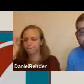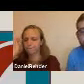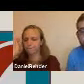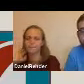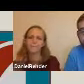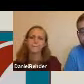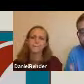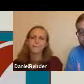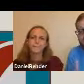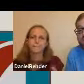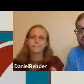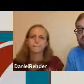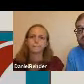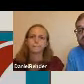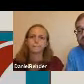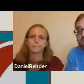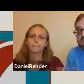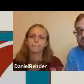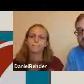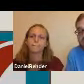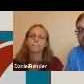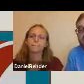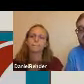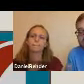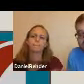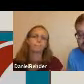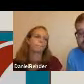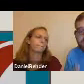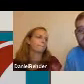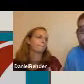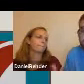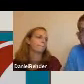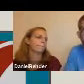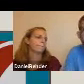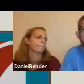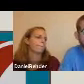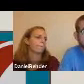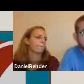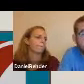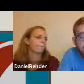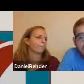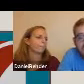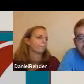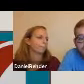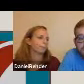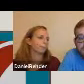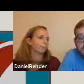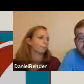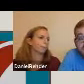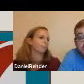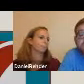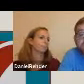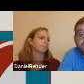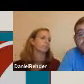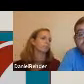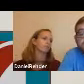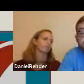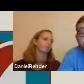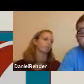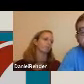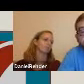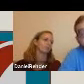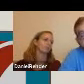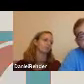just talked about, the, you know, the learning that we did about deaf culture and sign languages, the classes that we